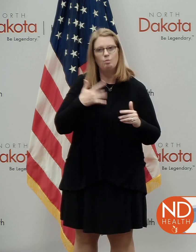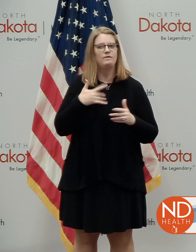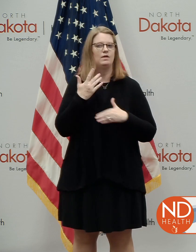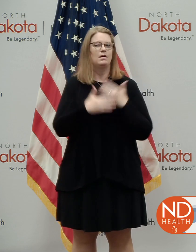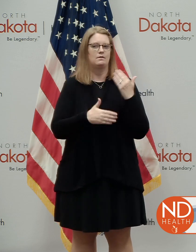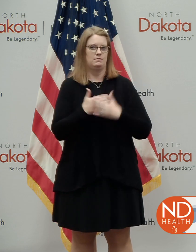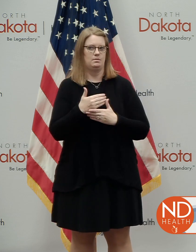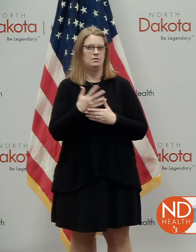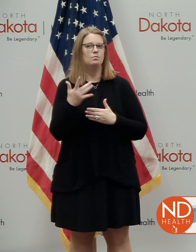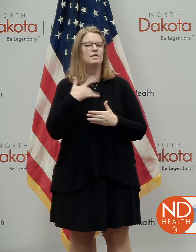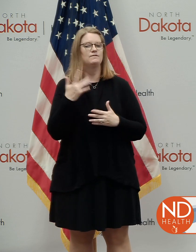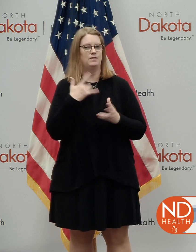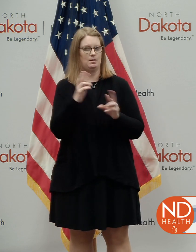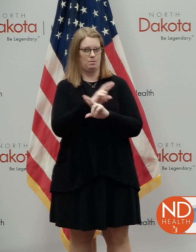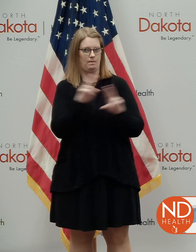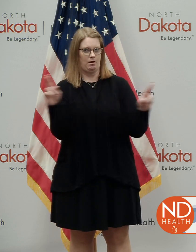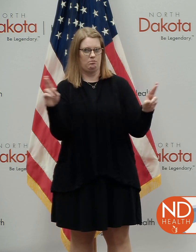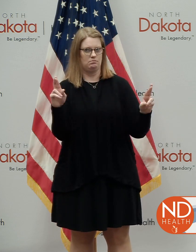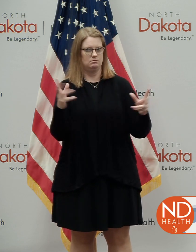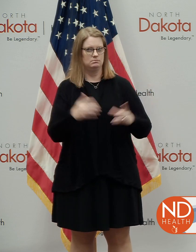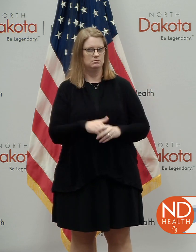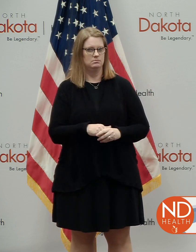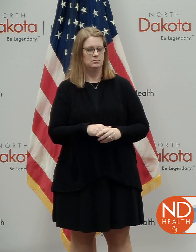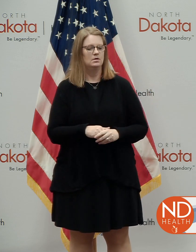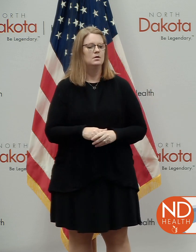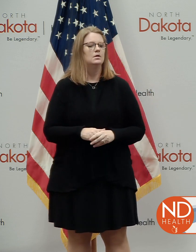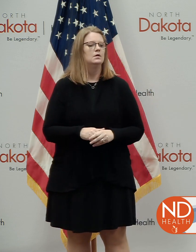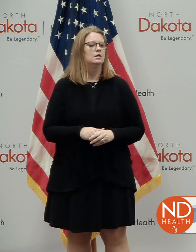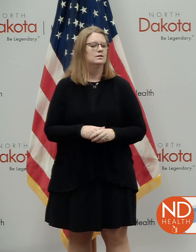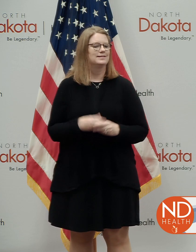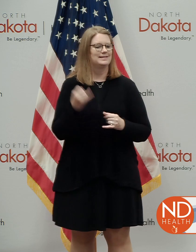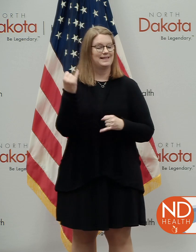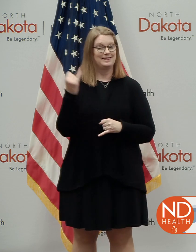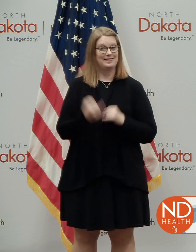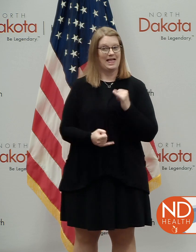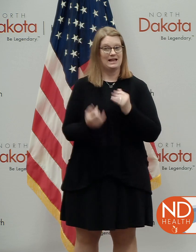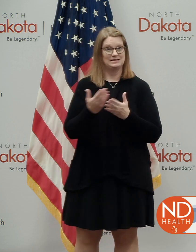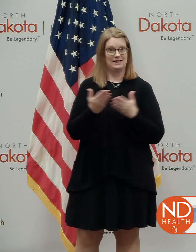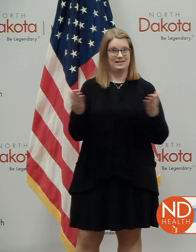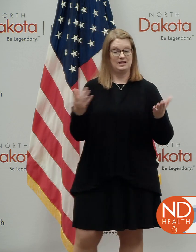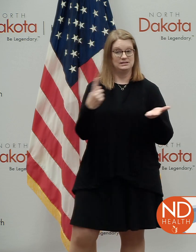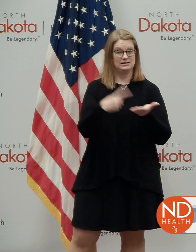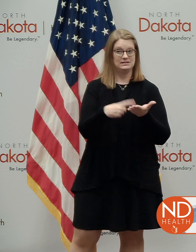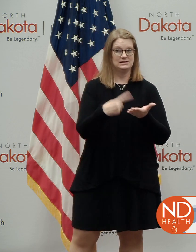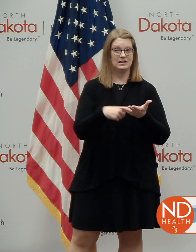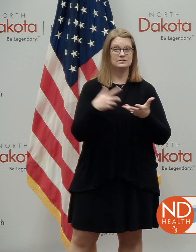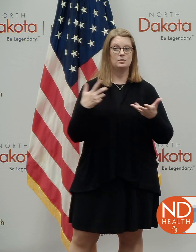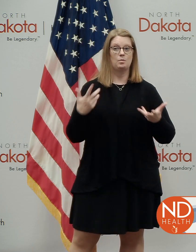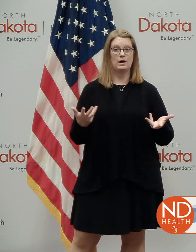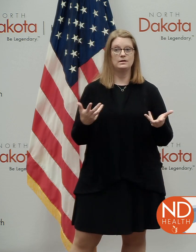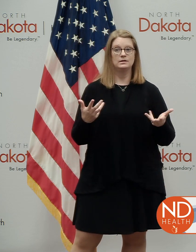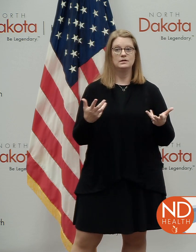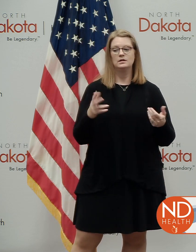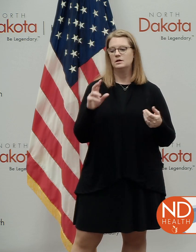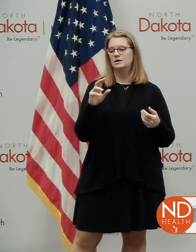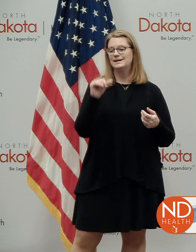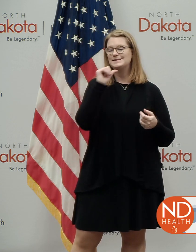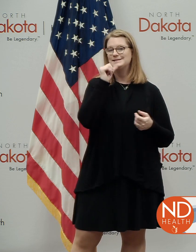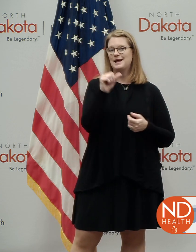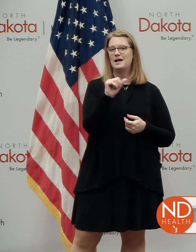very prepared. I think it's important. The last thing I'd just like to talk about is